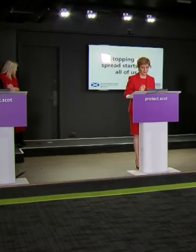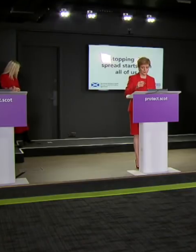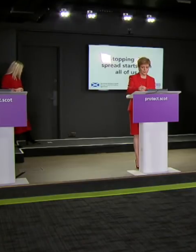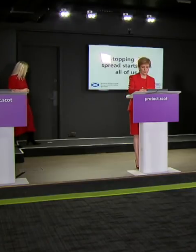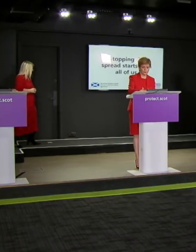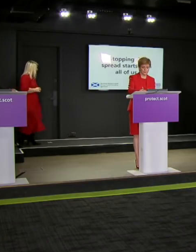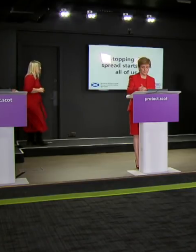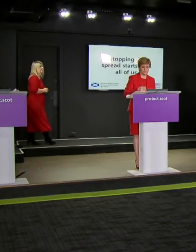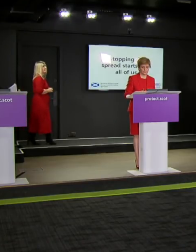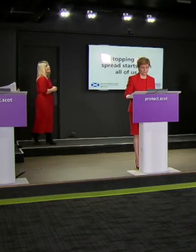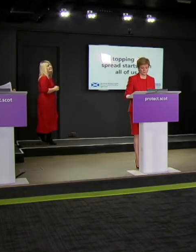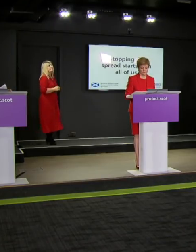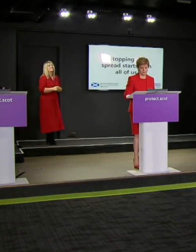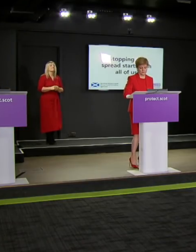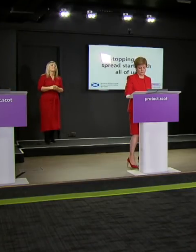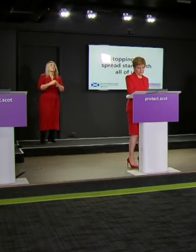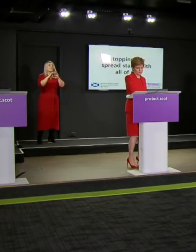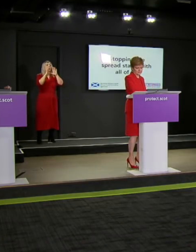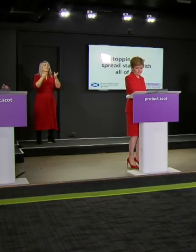Phil McDonald from Global.